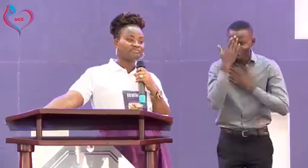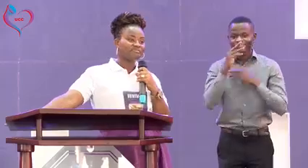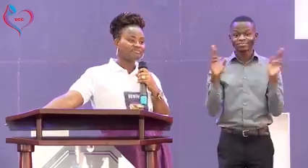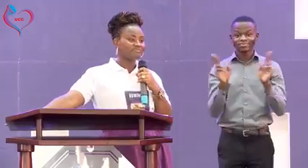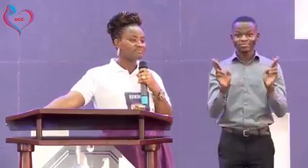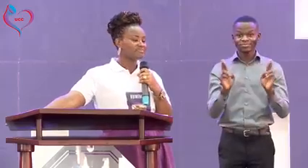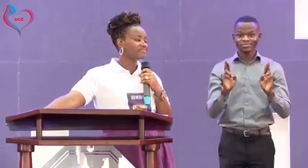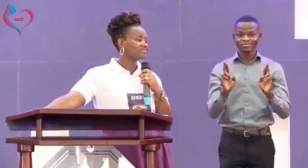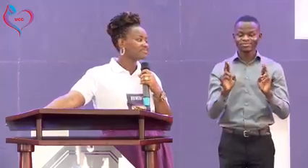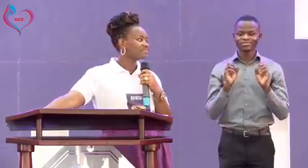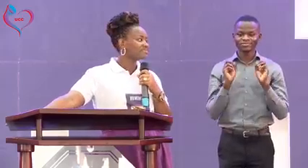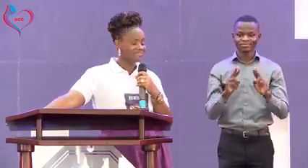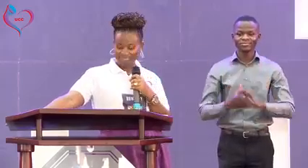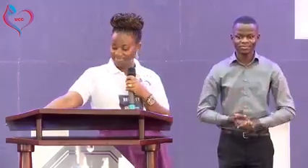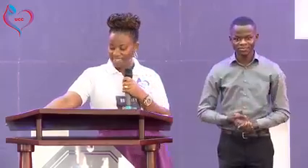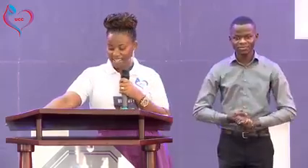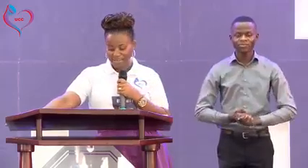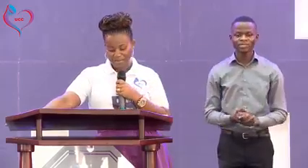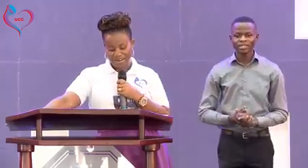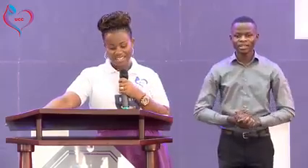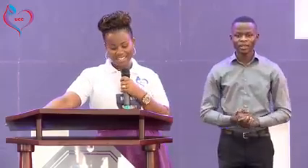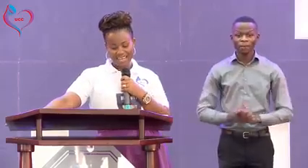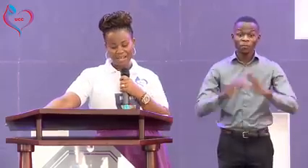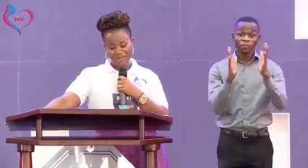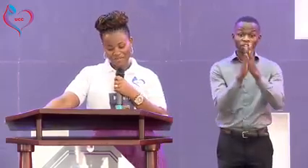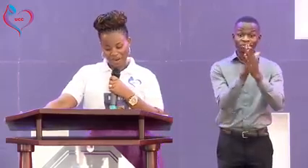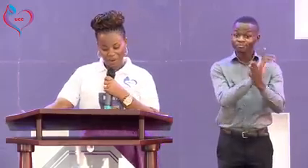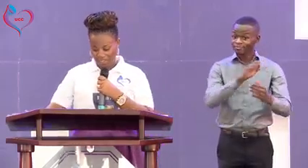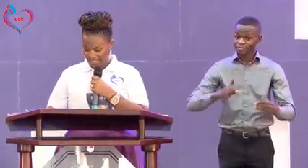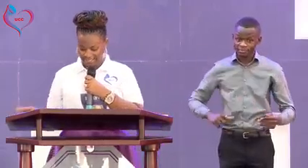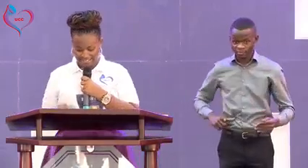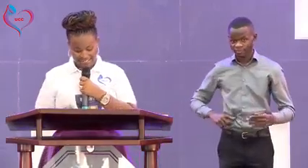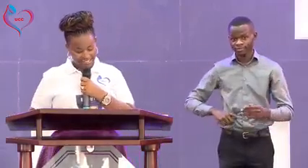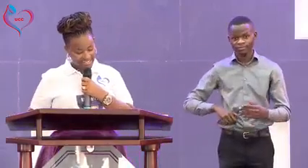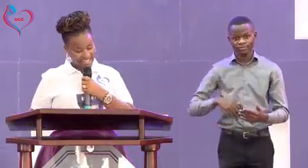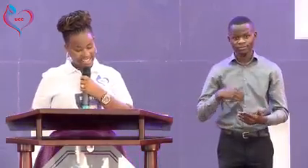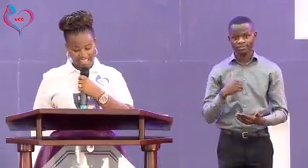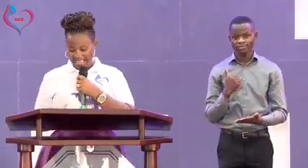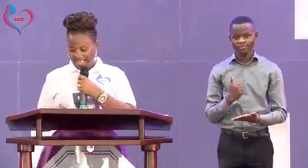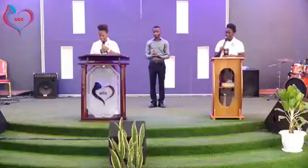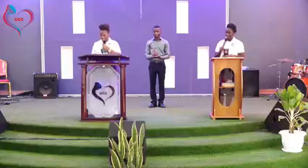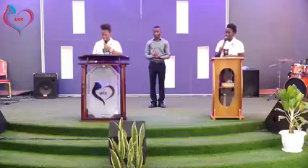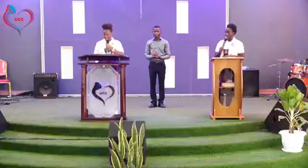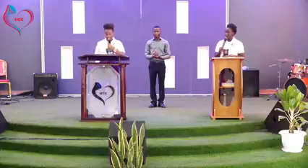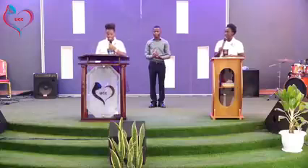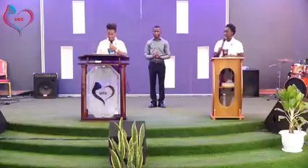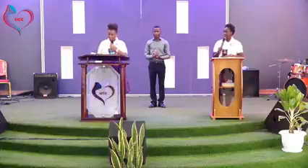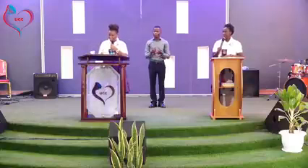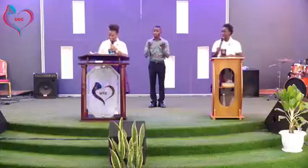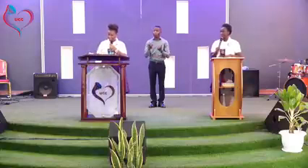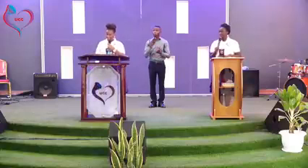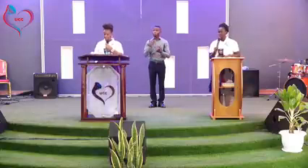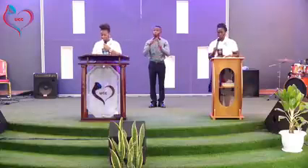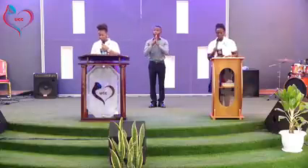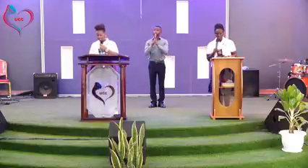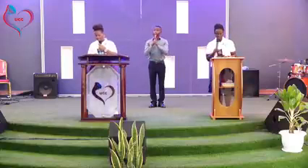Olumutu manyo kwepima na era tugenda sigalanga togera ku bweto waze. Praise the name of the Lord. Erinnya lya Mukama lyebazibwe. I just pray